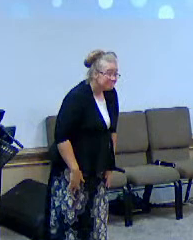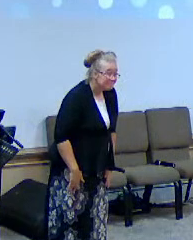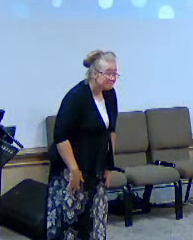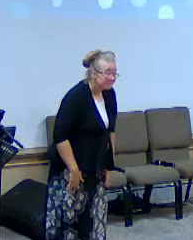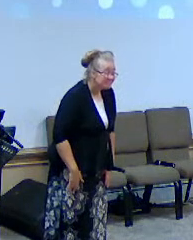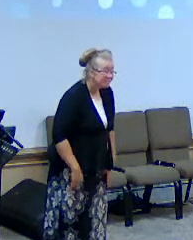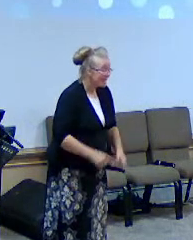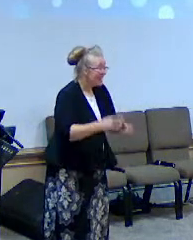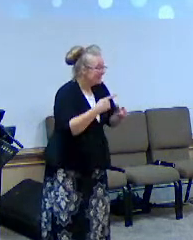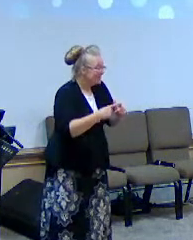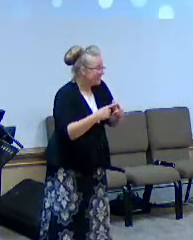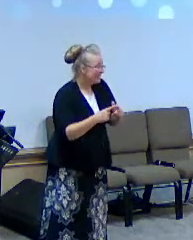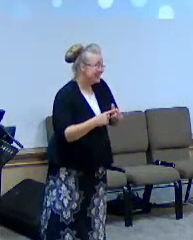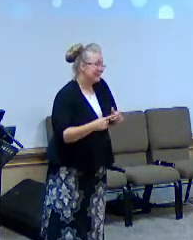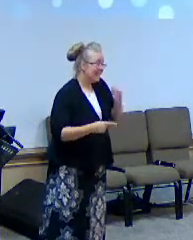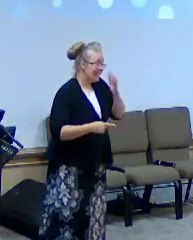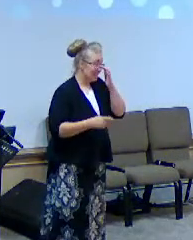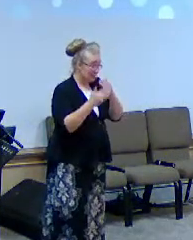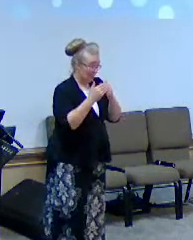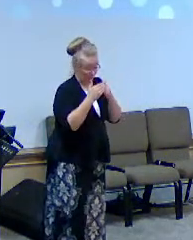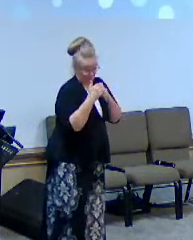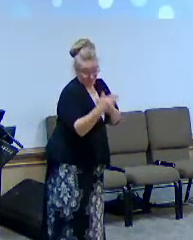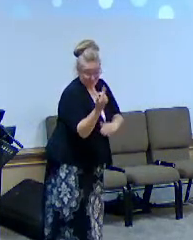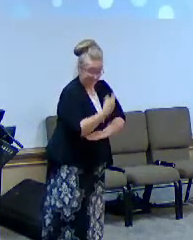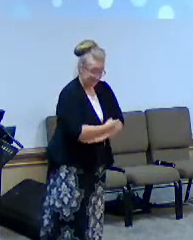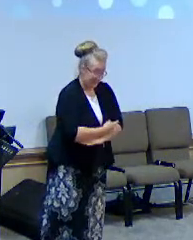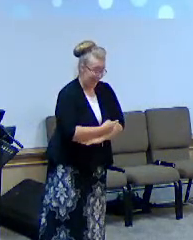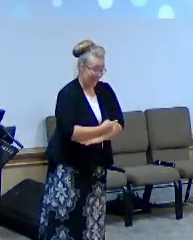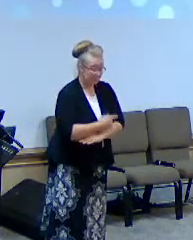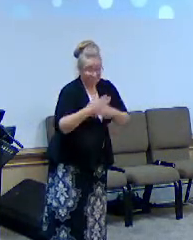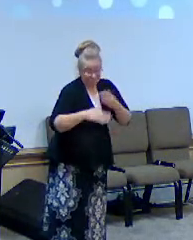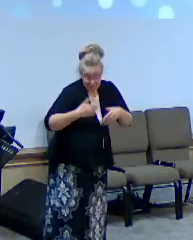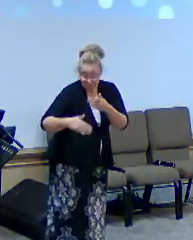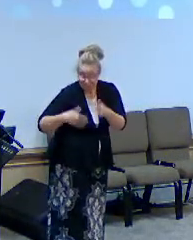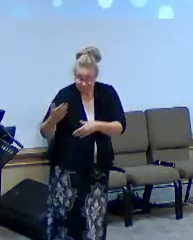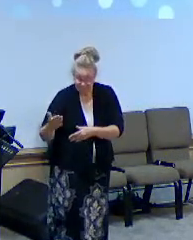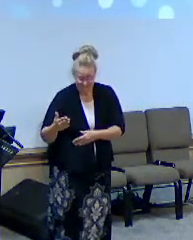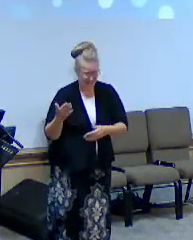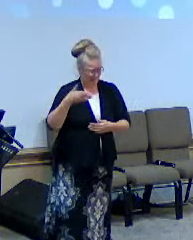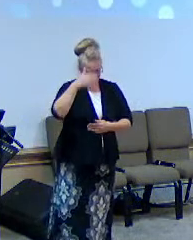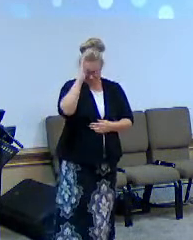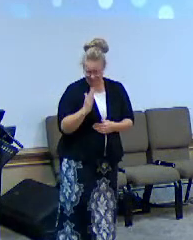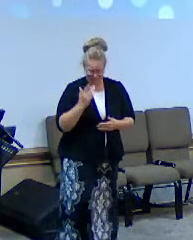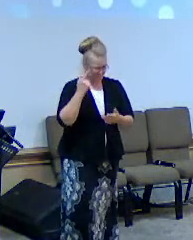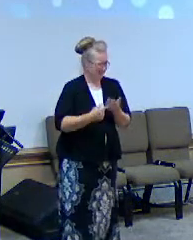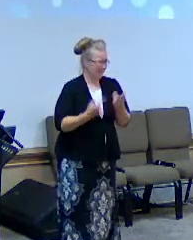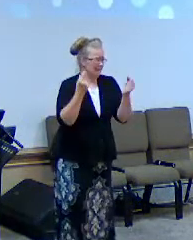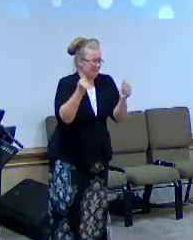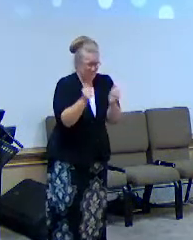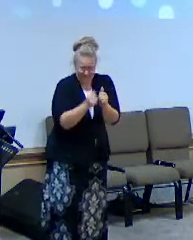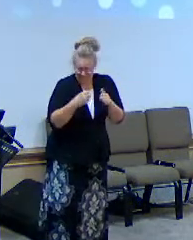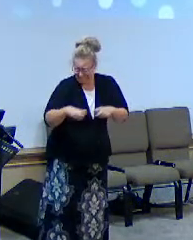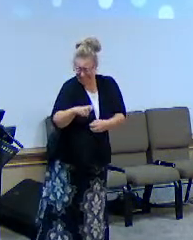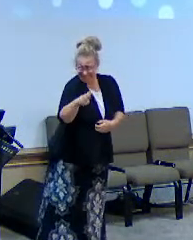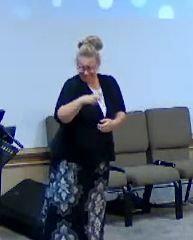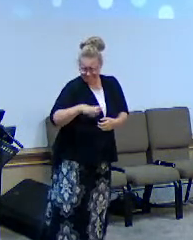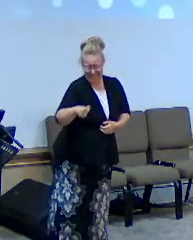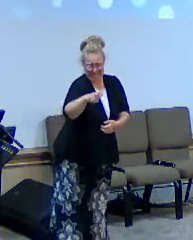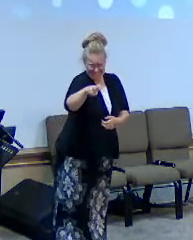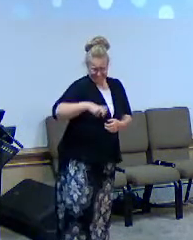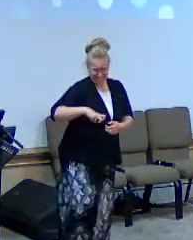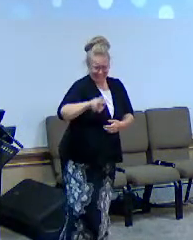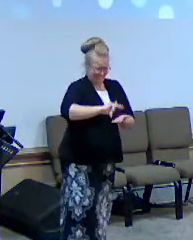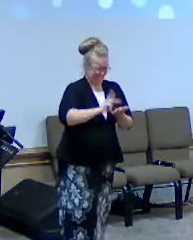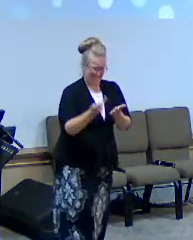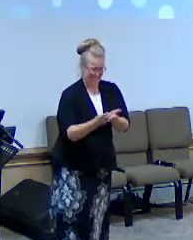And then, you know, that the rest of the day and so forth, we go on praying, oh dear God, what am I going to do with these snakes? Snakes in the pantry, snakes